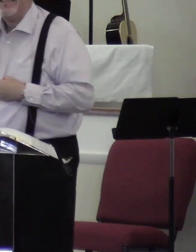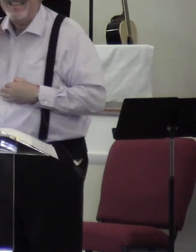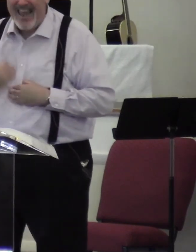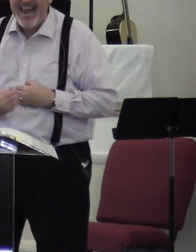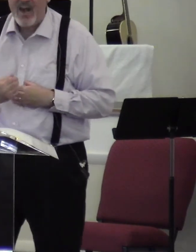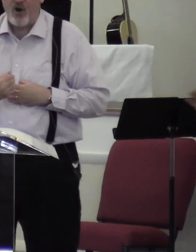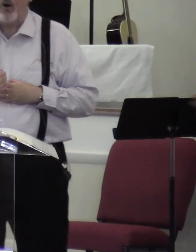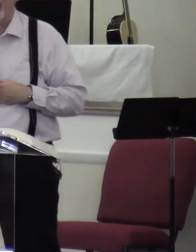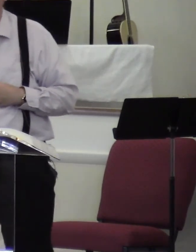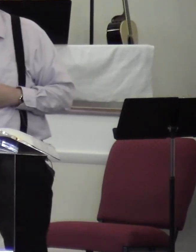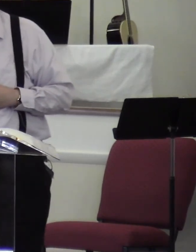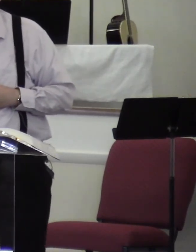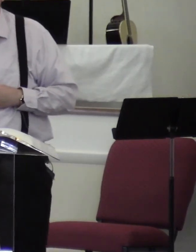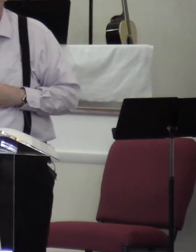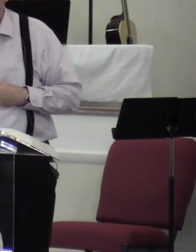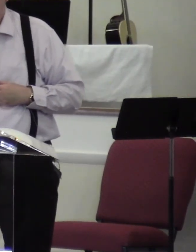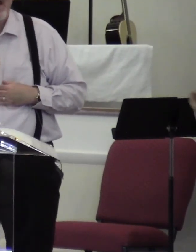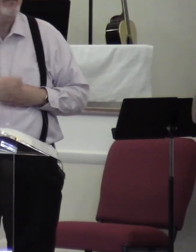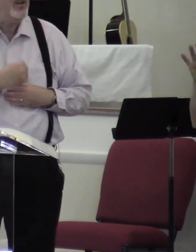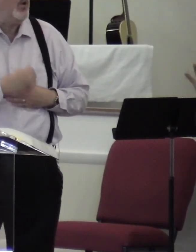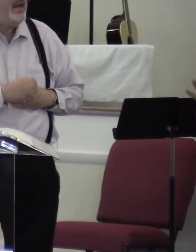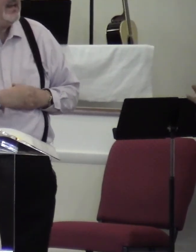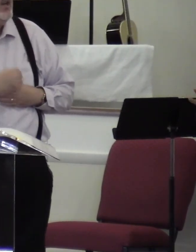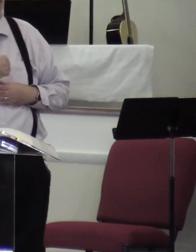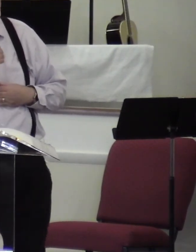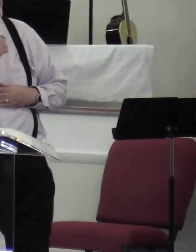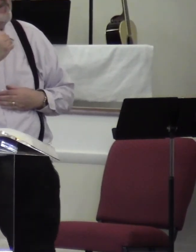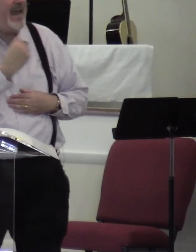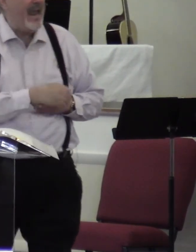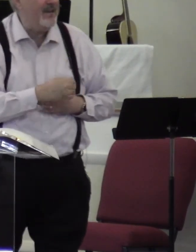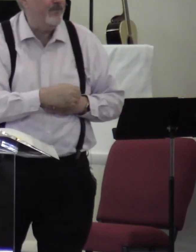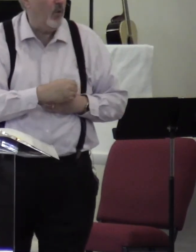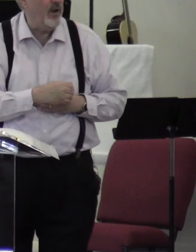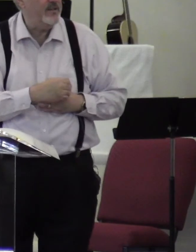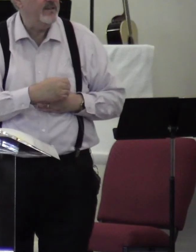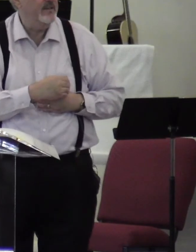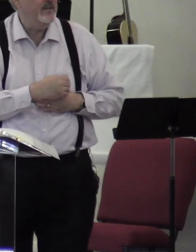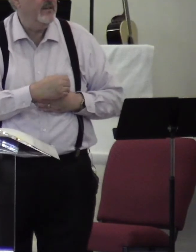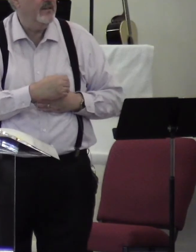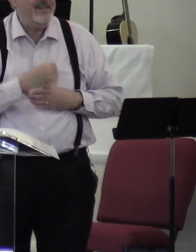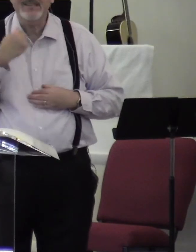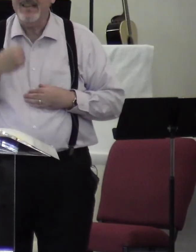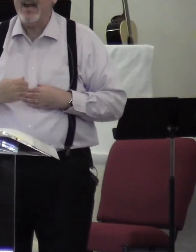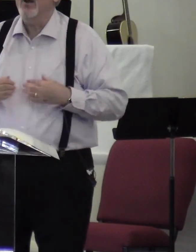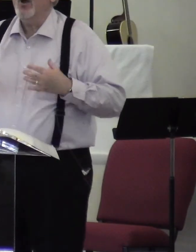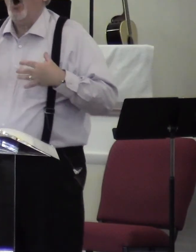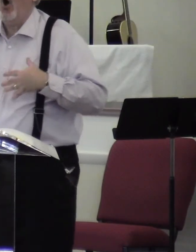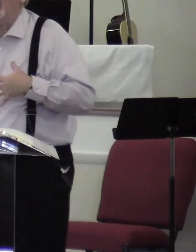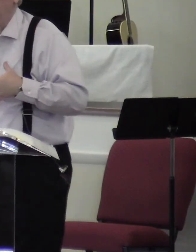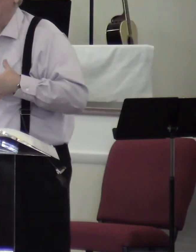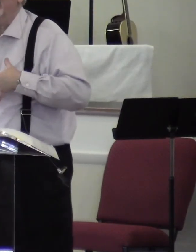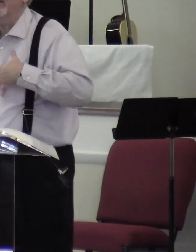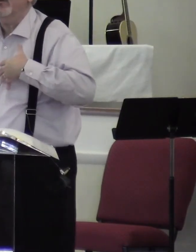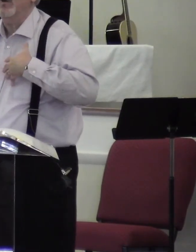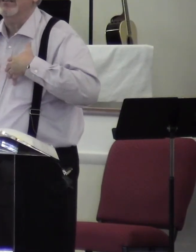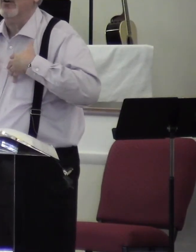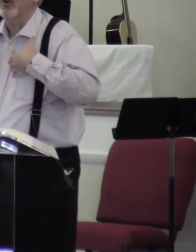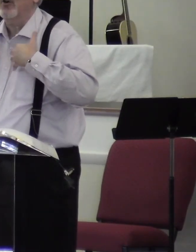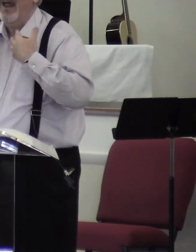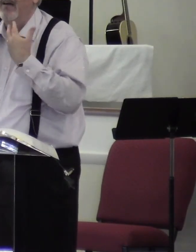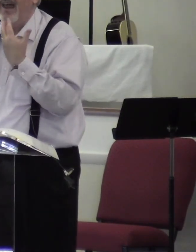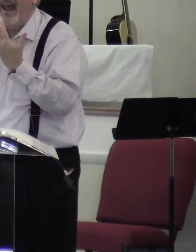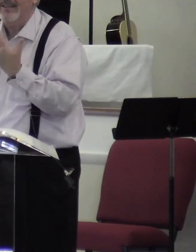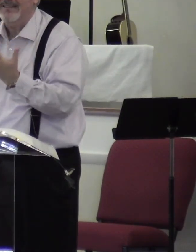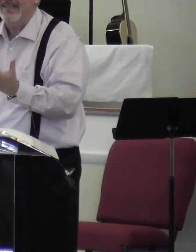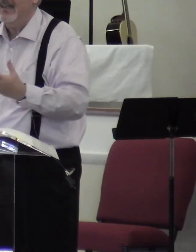It's there. You don't have to go get it. You don't have to beg for it. It's there. All you need to do is